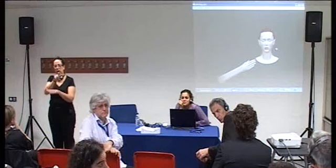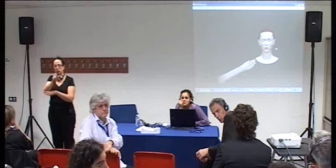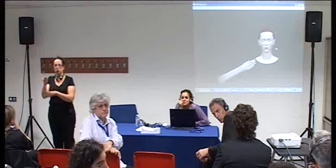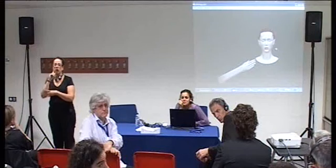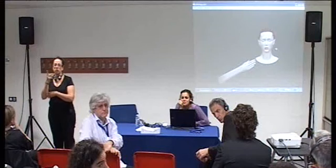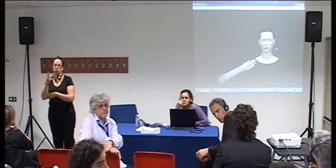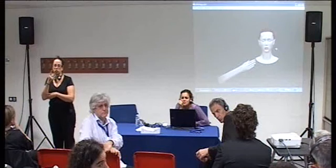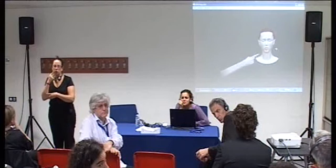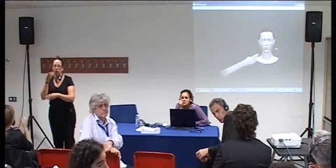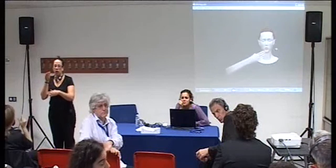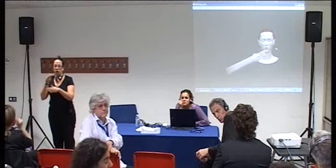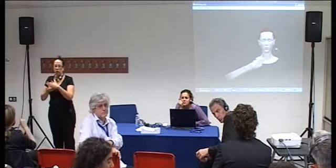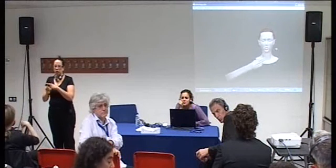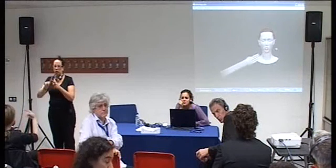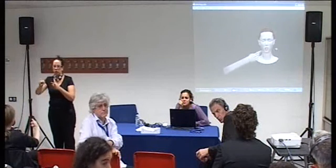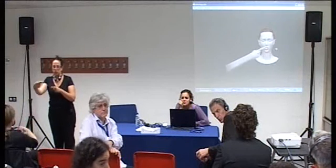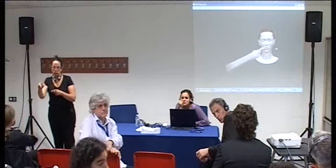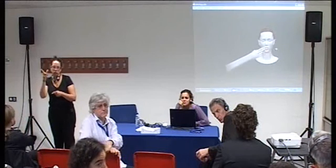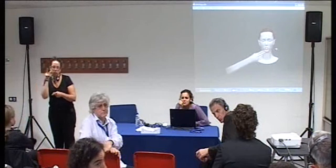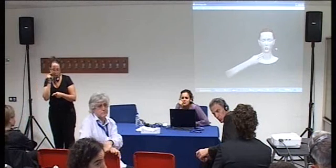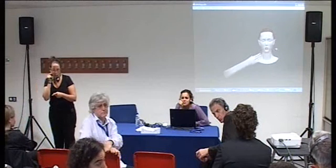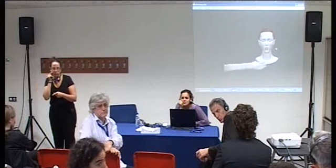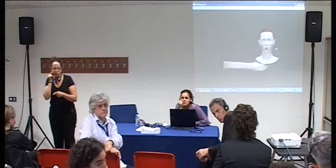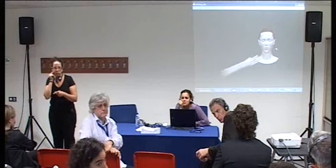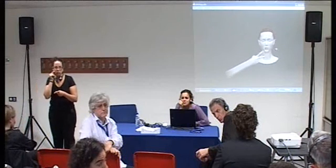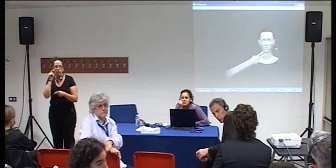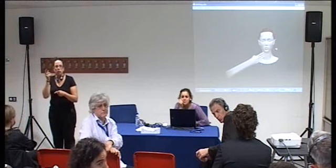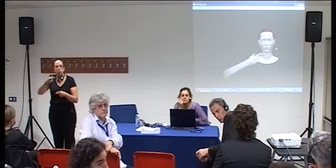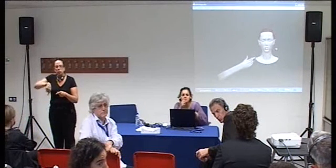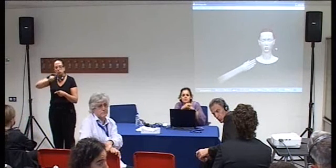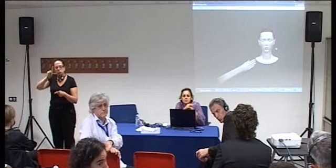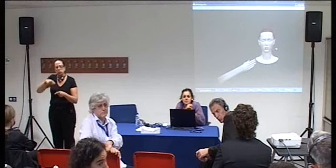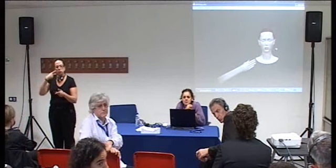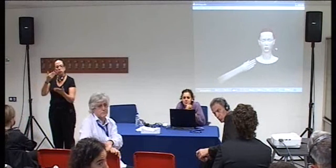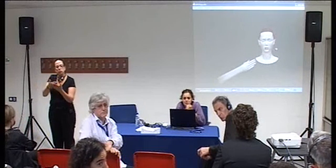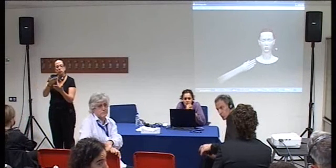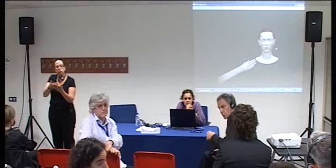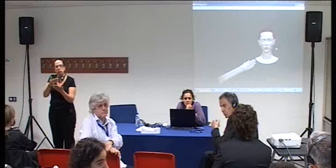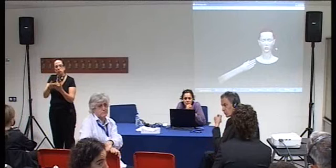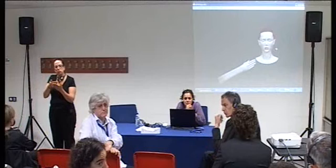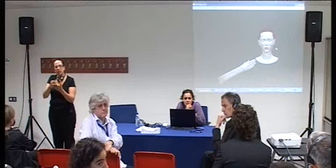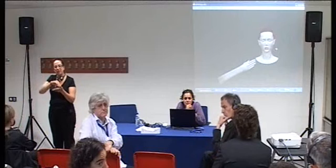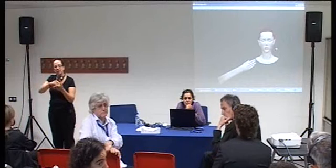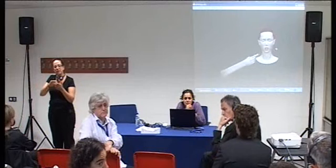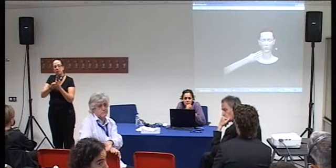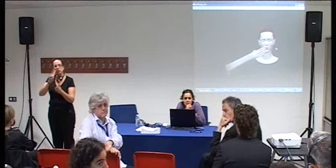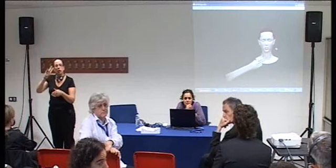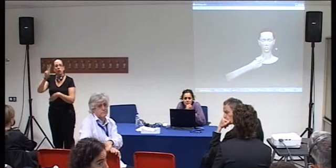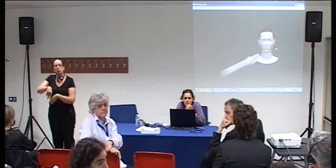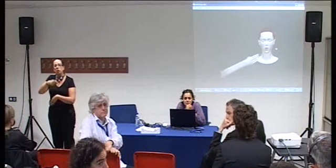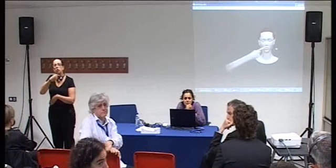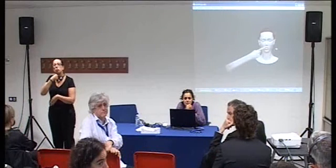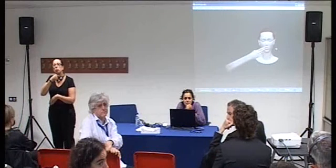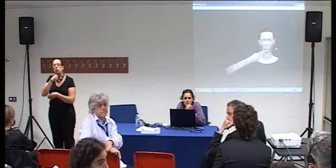postlocutive deaf people. So we've tried voice recognition systems, but here